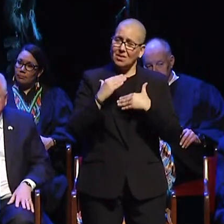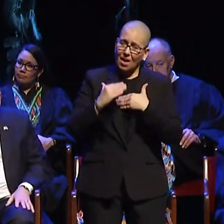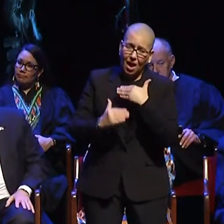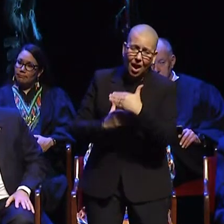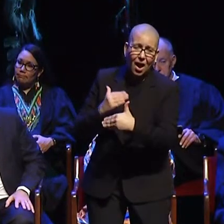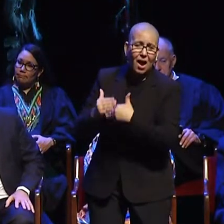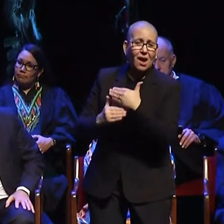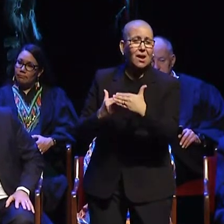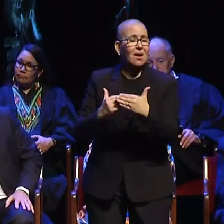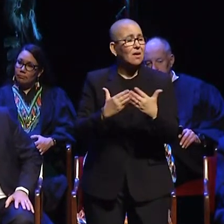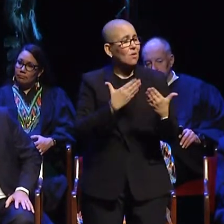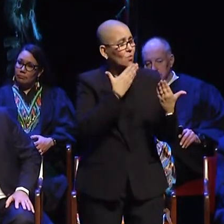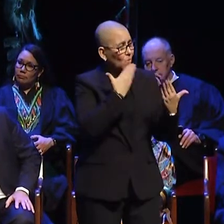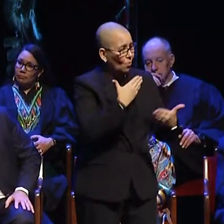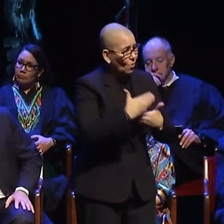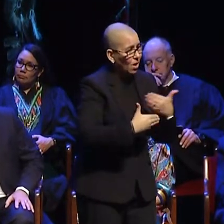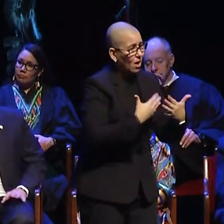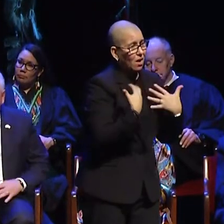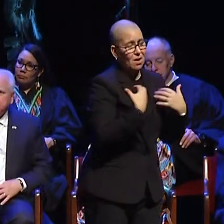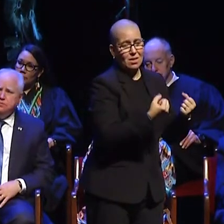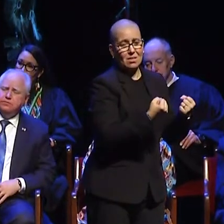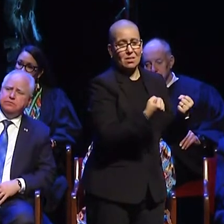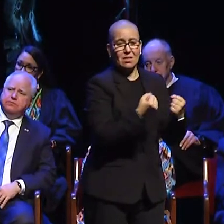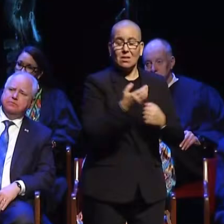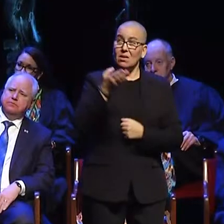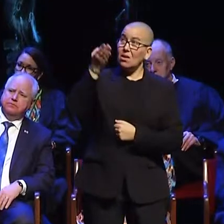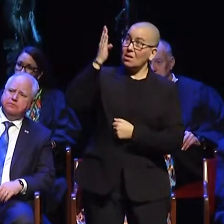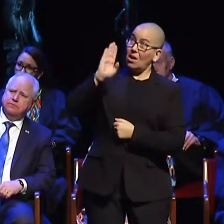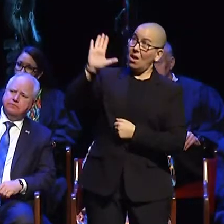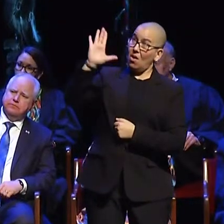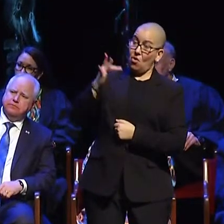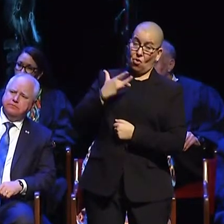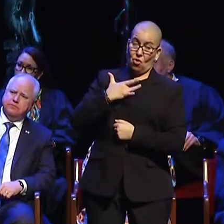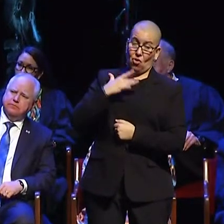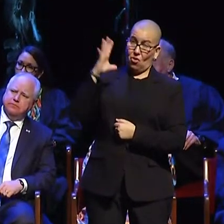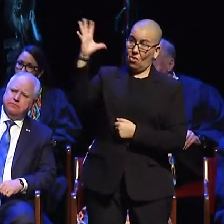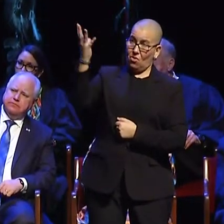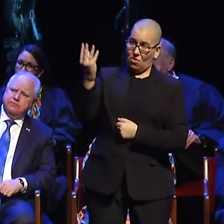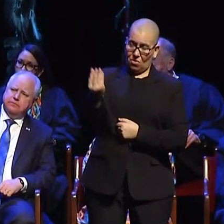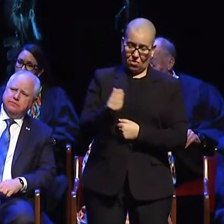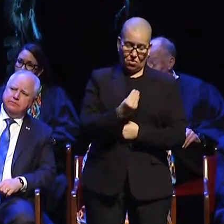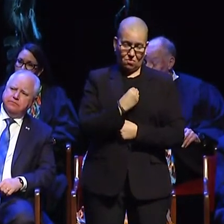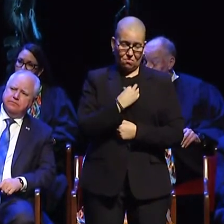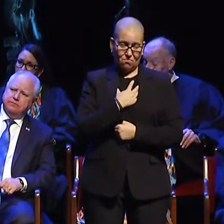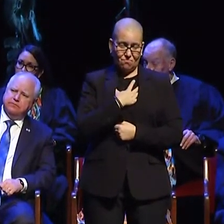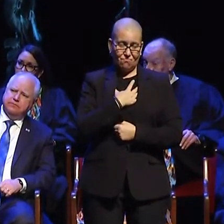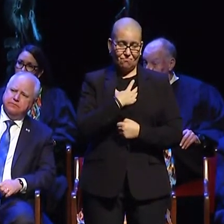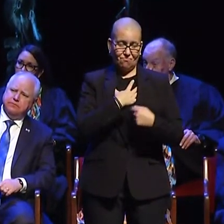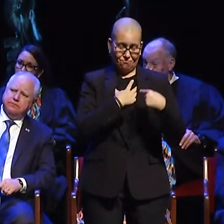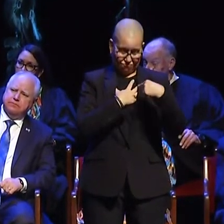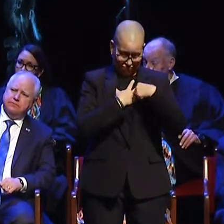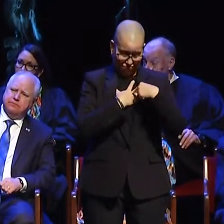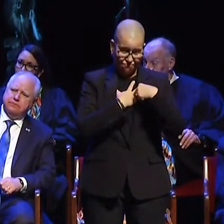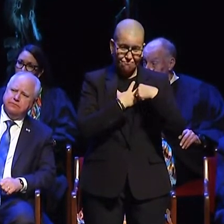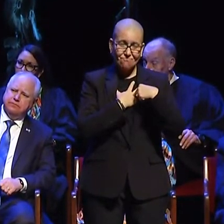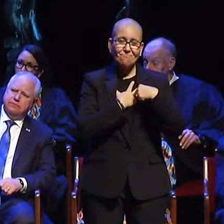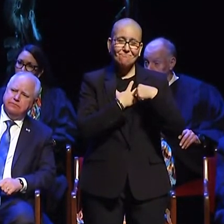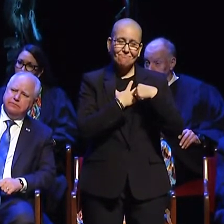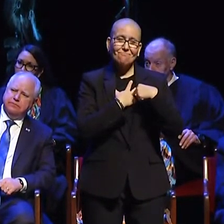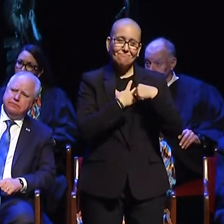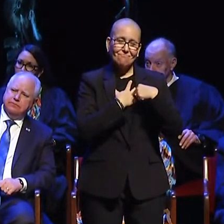God's heart beats with ours now, its rhythm felt in and among us.